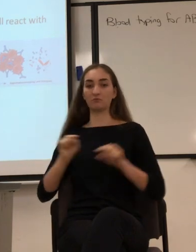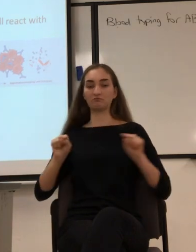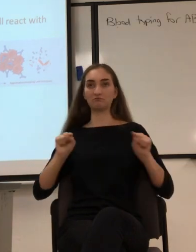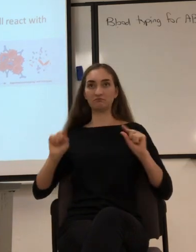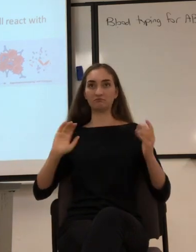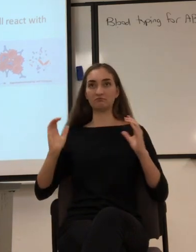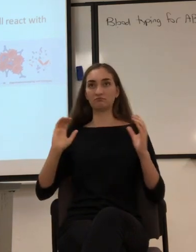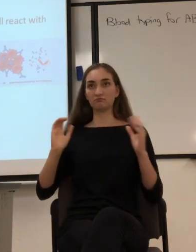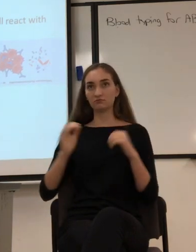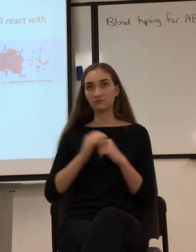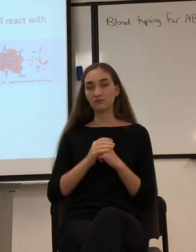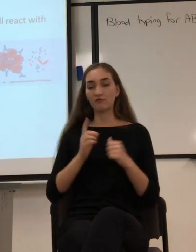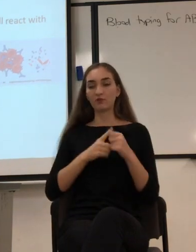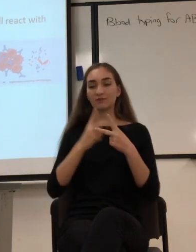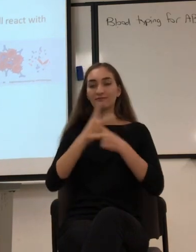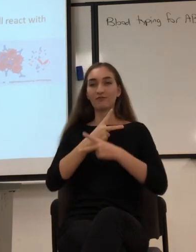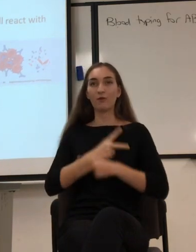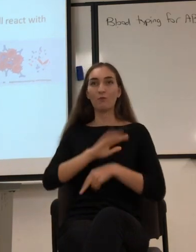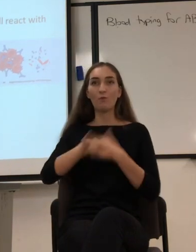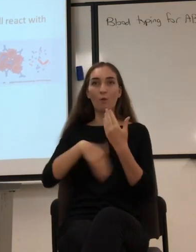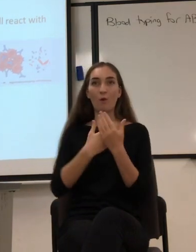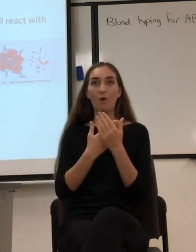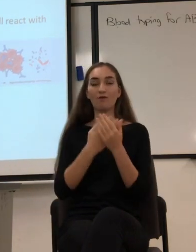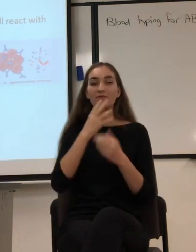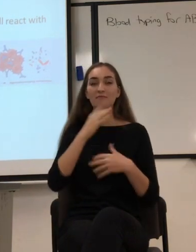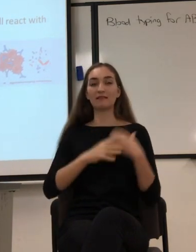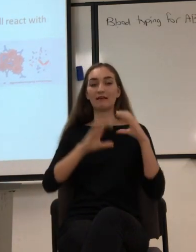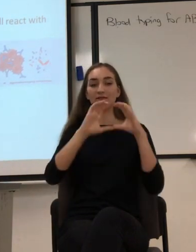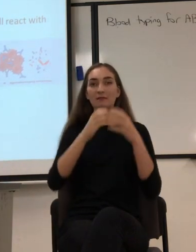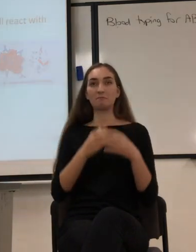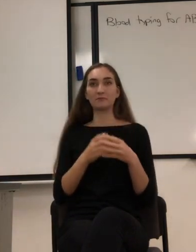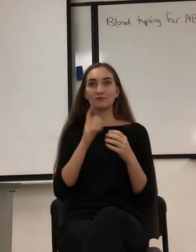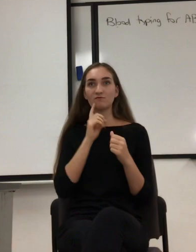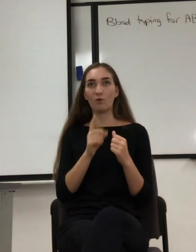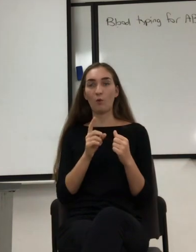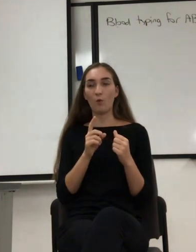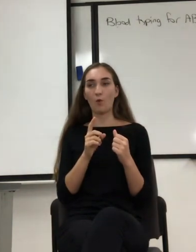going through all the blood types for those two groups, the AB and the RH.